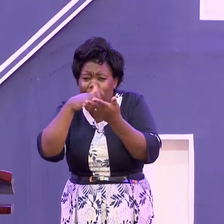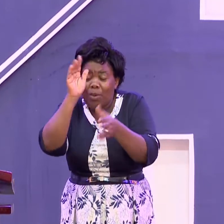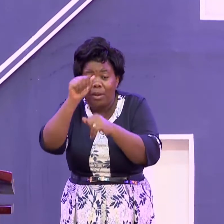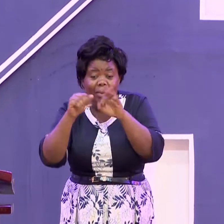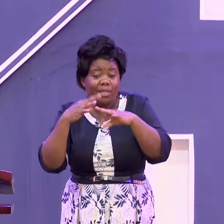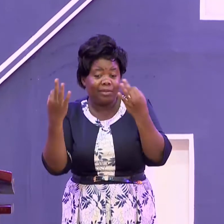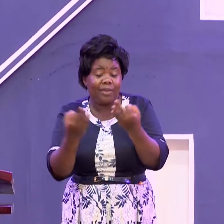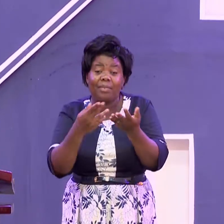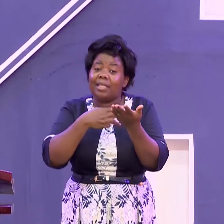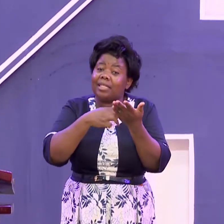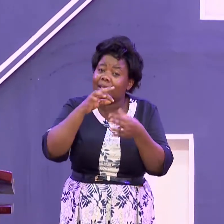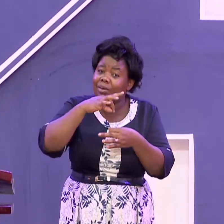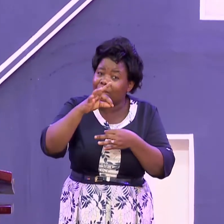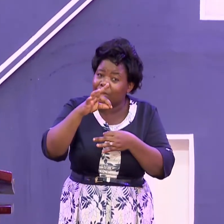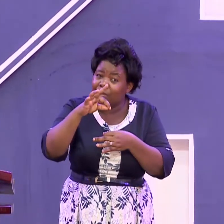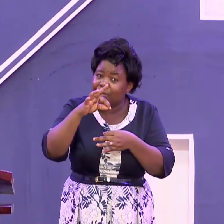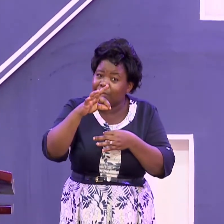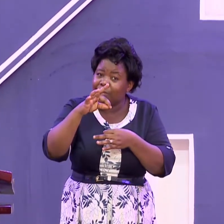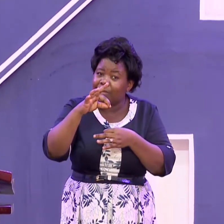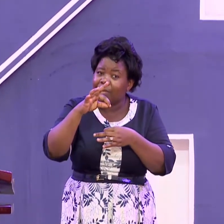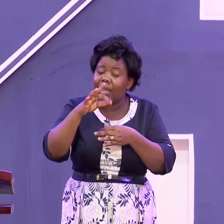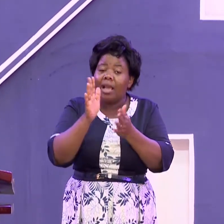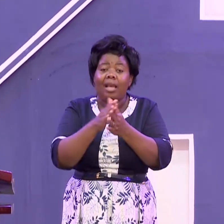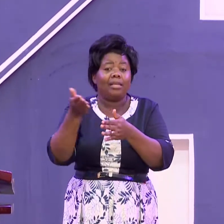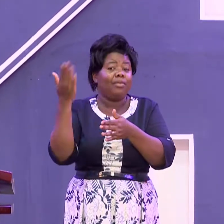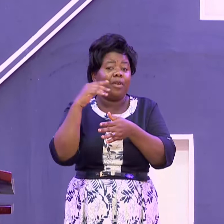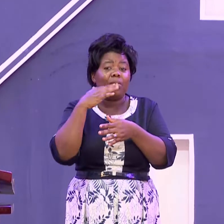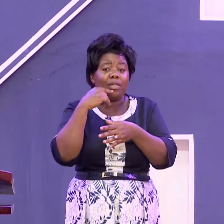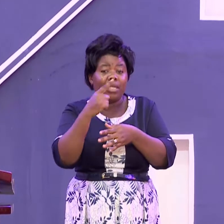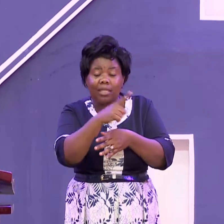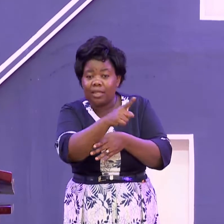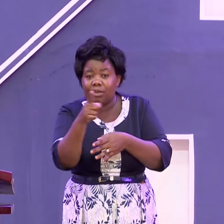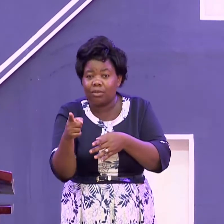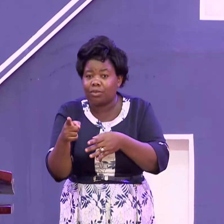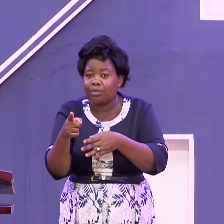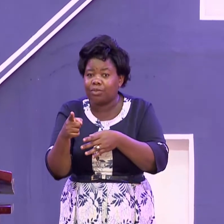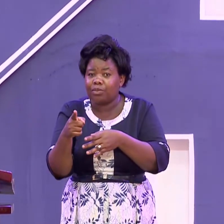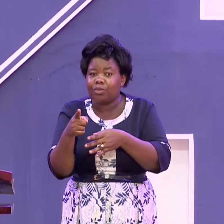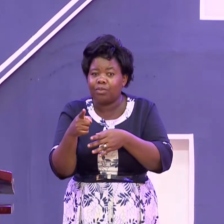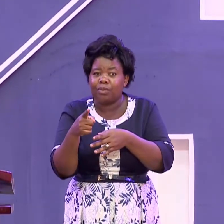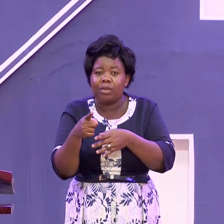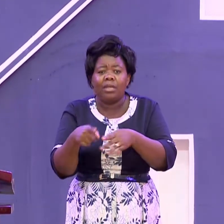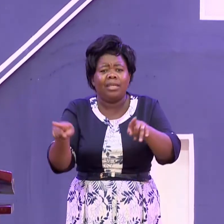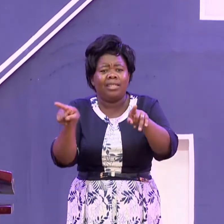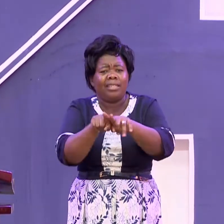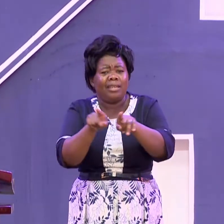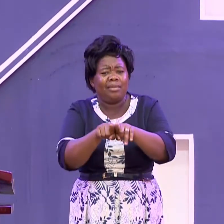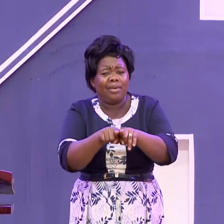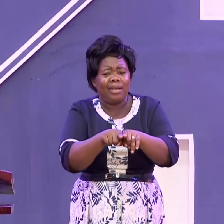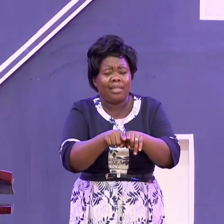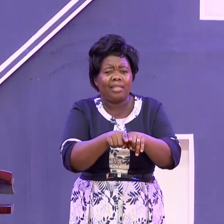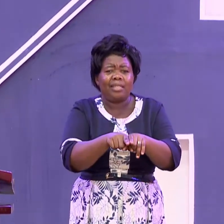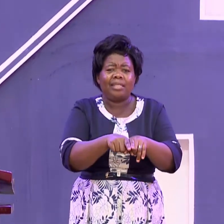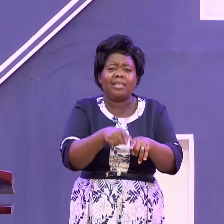things concerning this family is called the Holy Spirit. And I was telling you one day. Ng'omwana bw'aba adopted